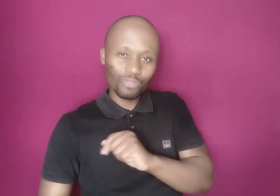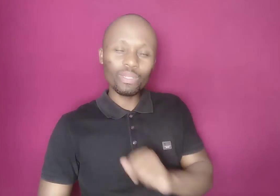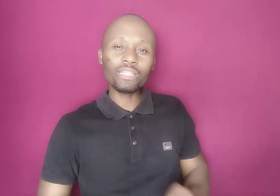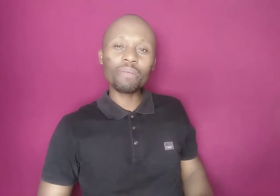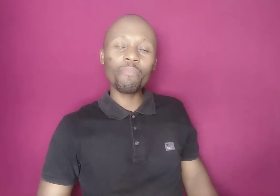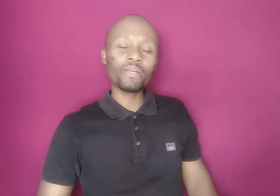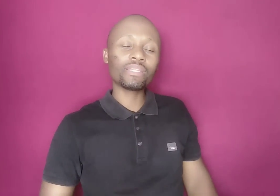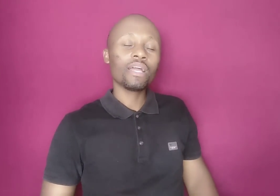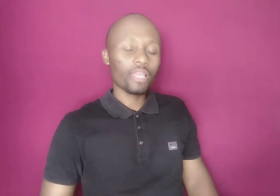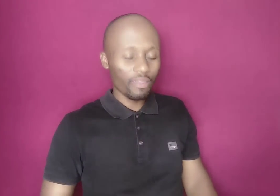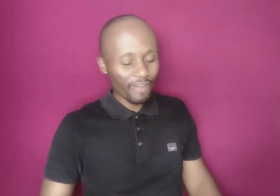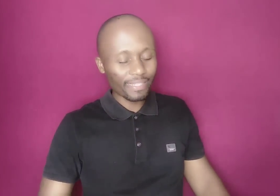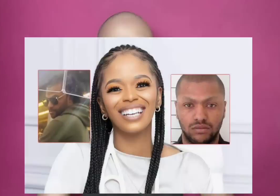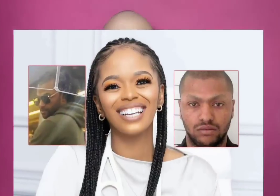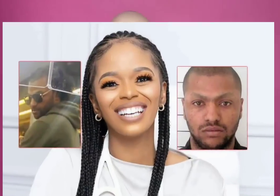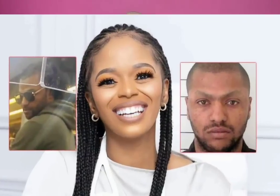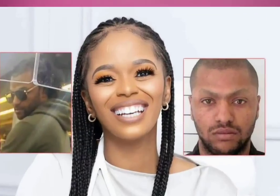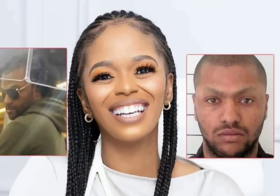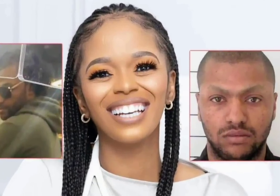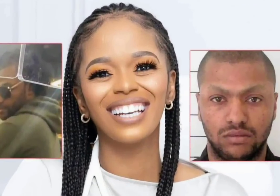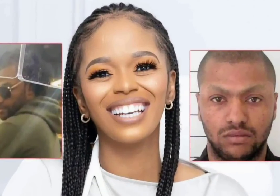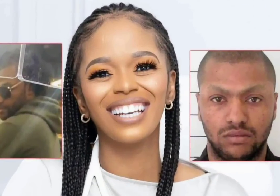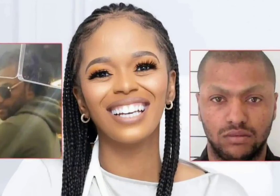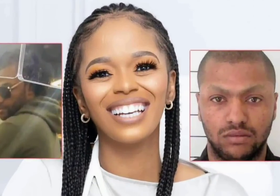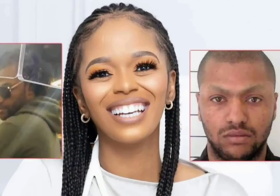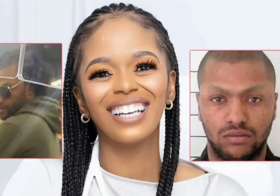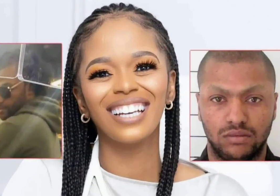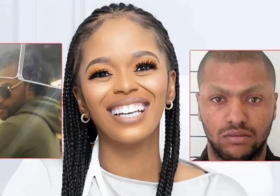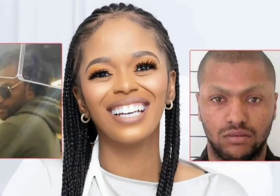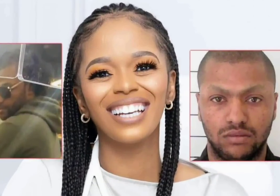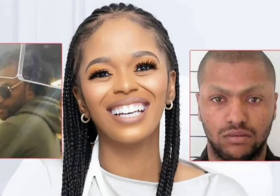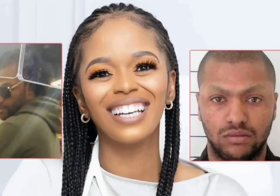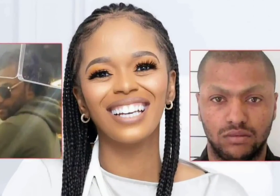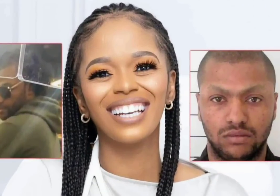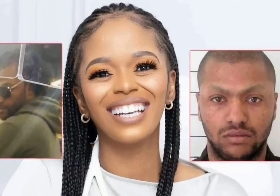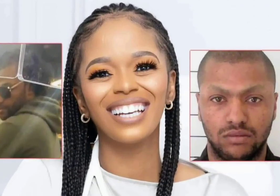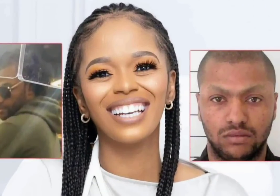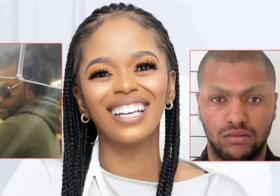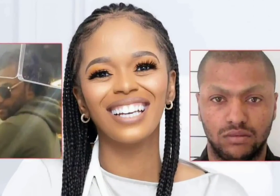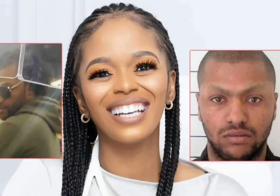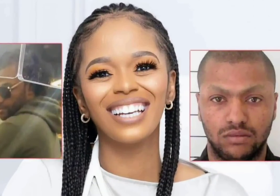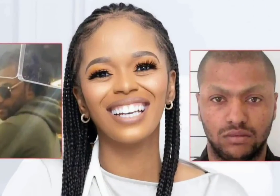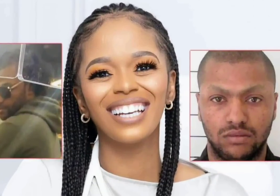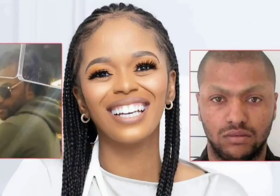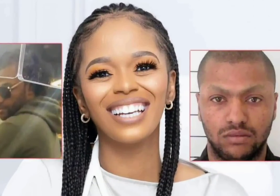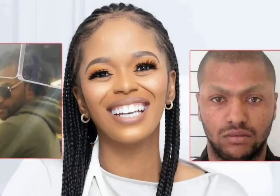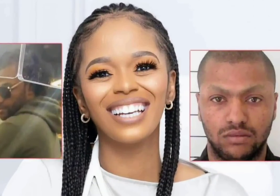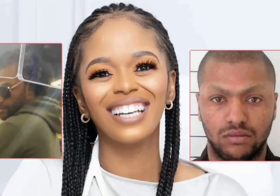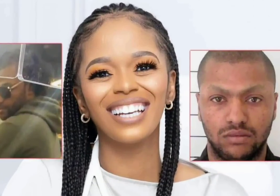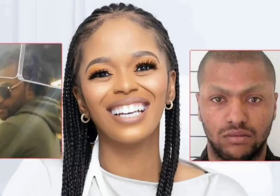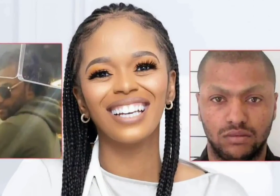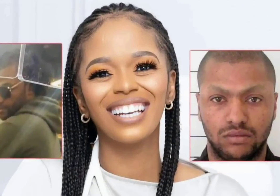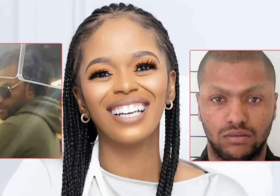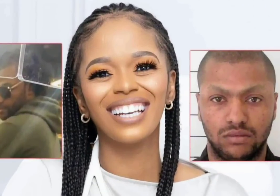when I Thabo Bester, give us the names. If you don't give us the name, then you are involved in the crime. Because it can't